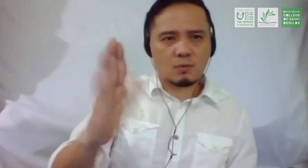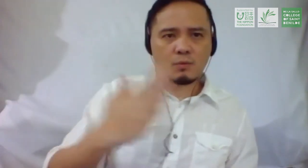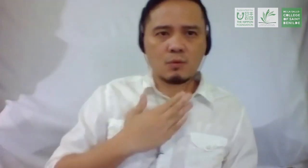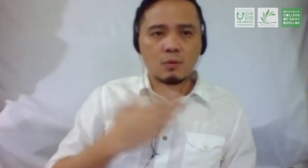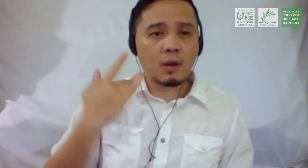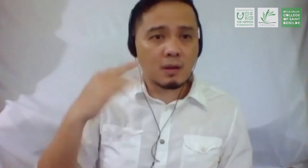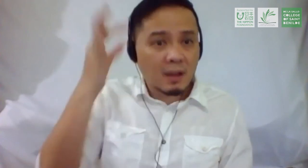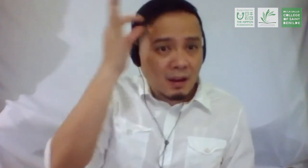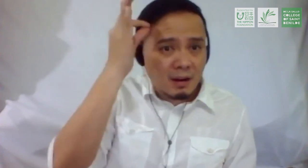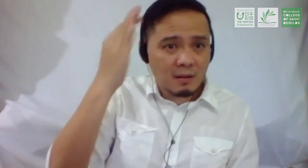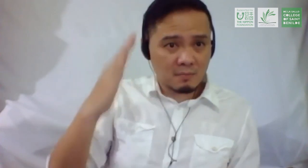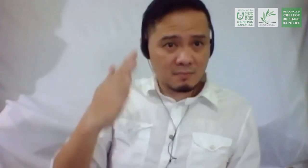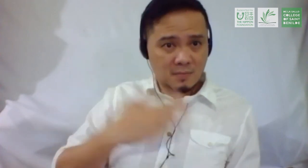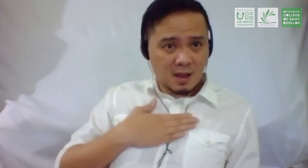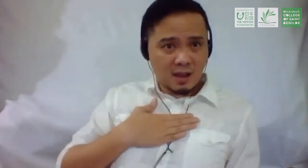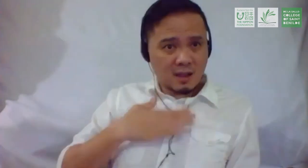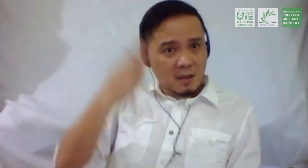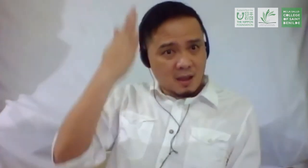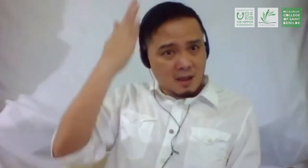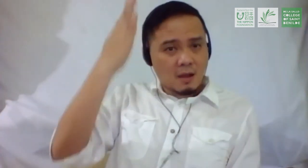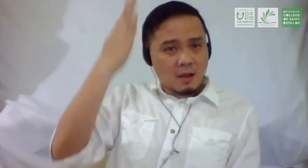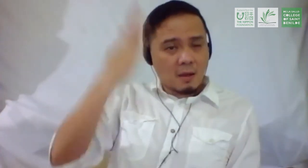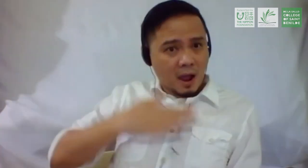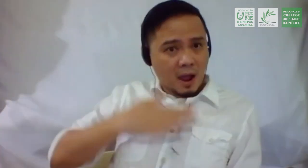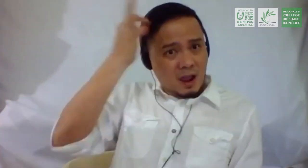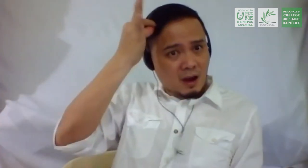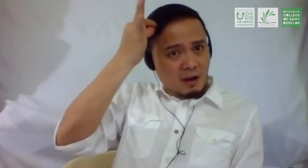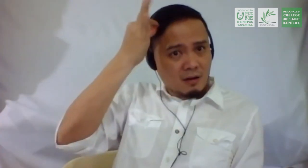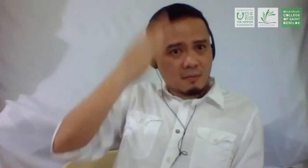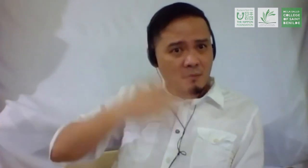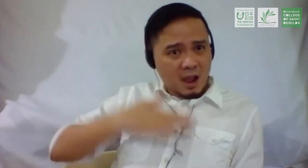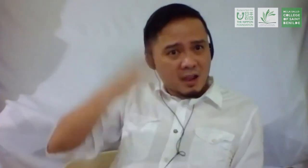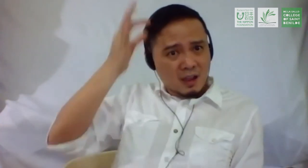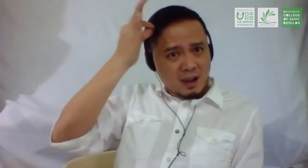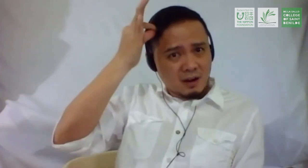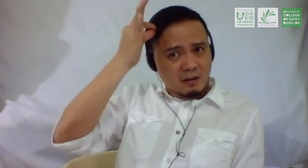Yeah, but that's a good question from the interpreter. Yeah.